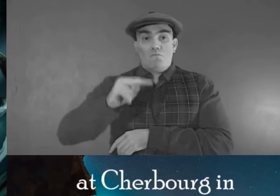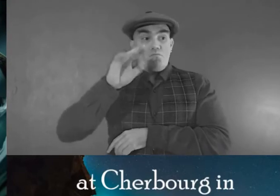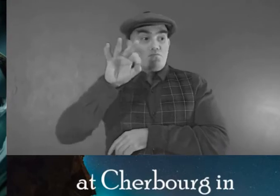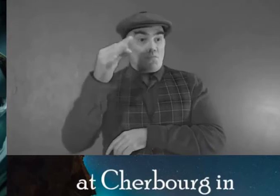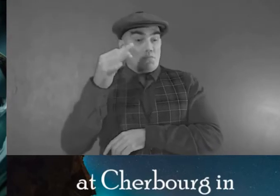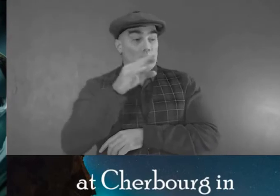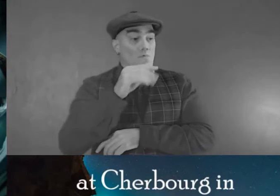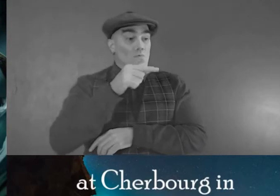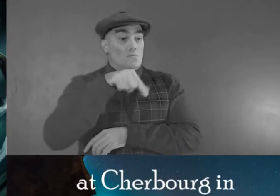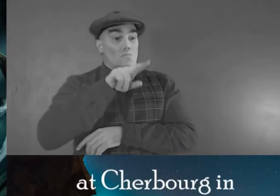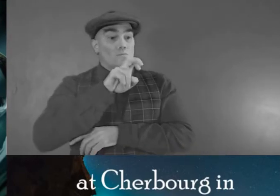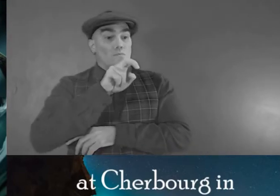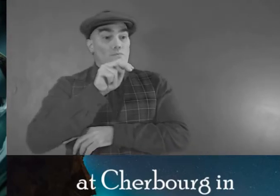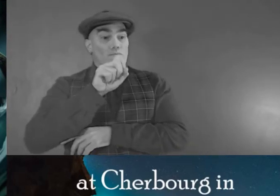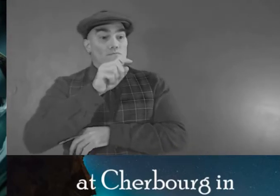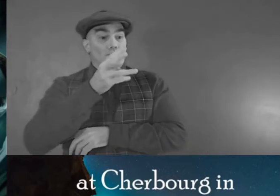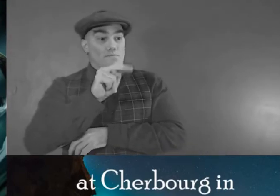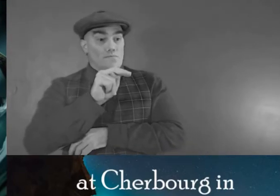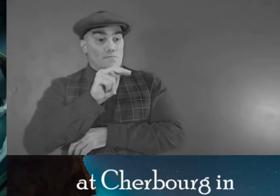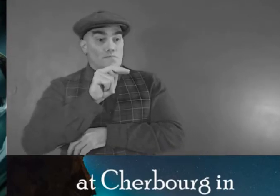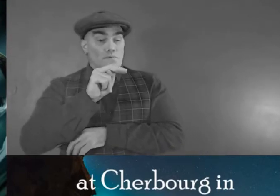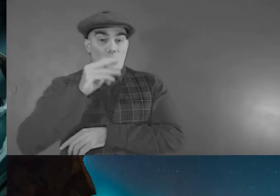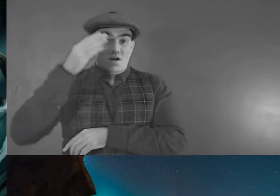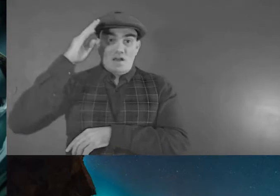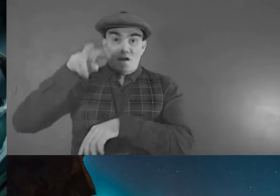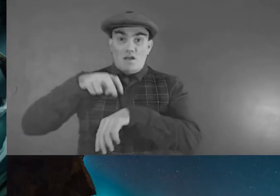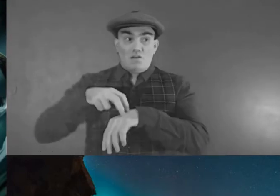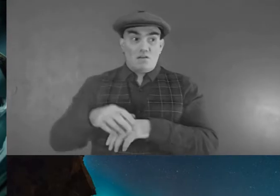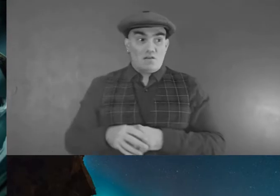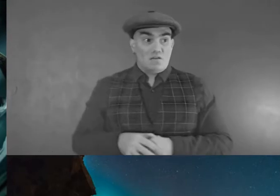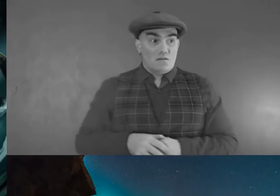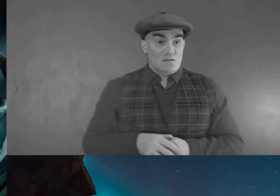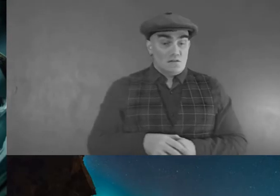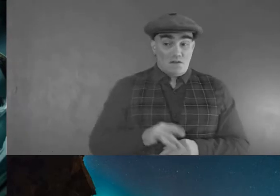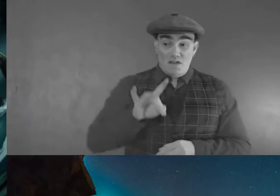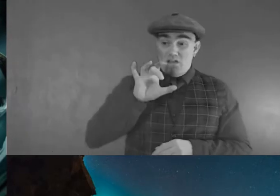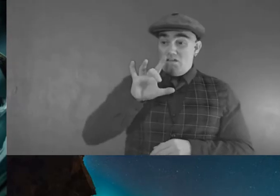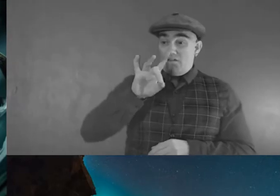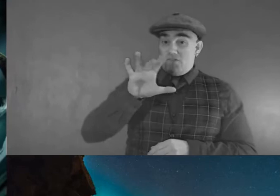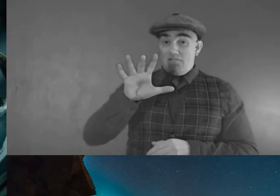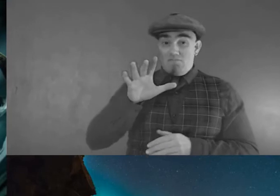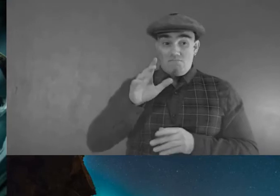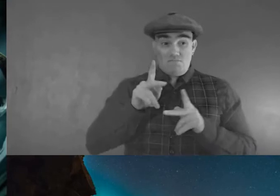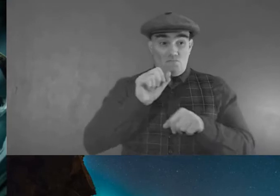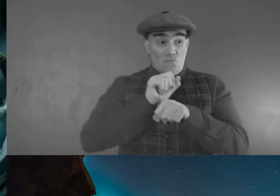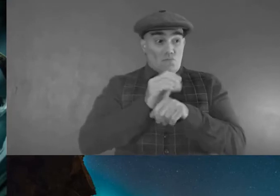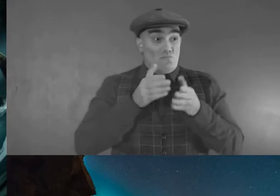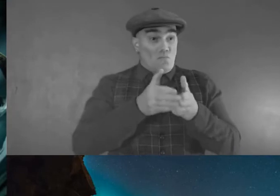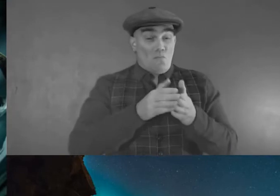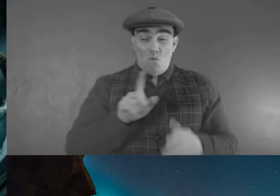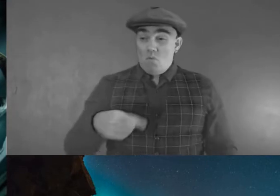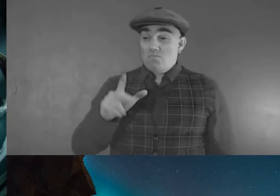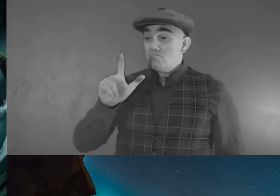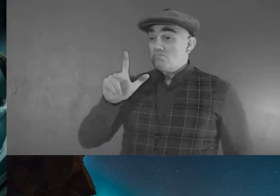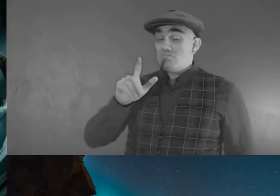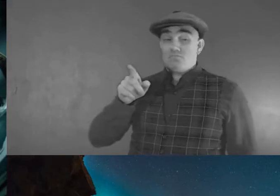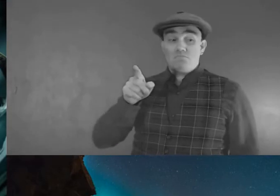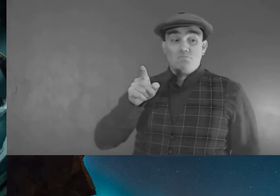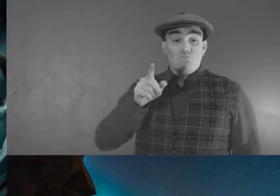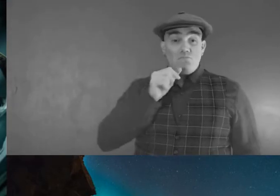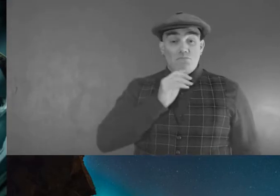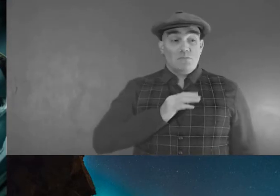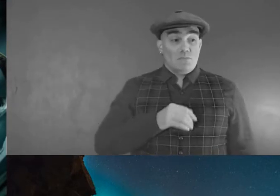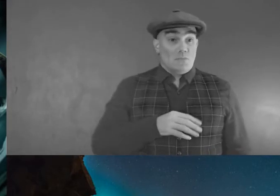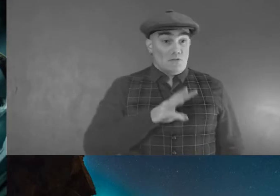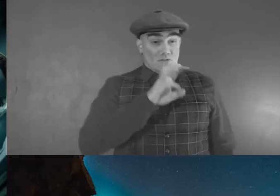France, and then Queenstown in Ireland. Of the 885 crew on board, just 23 were female.